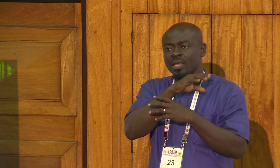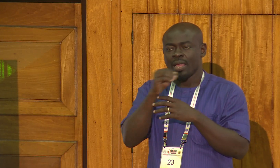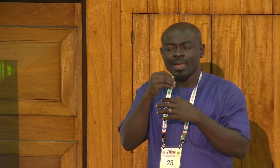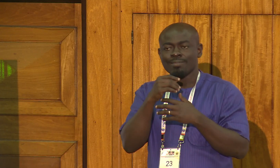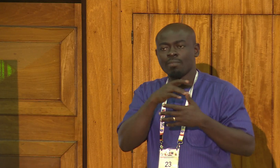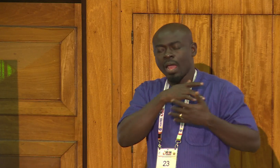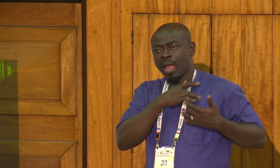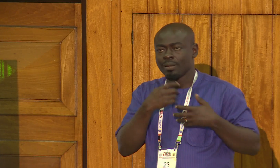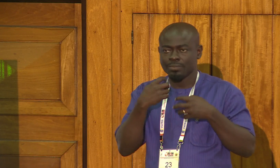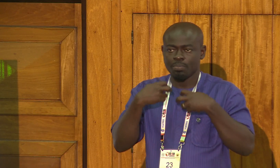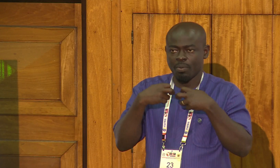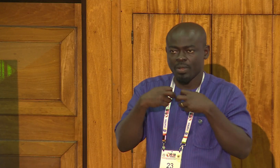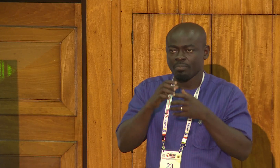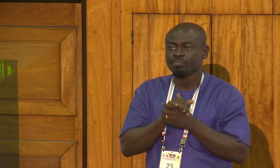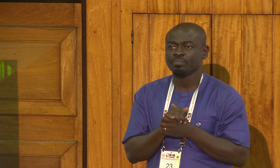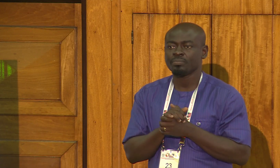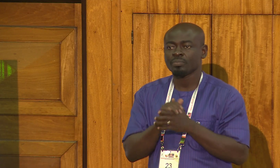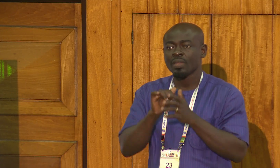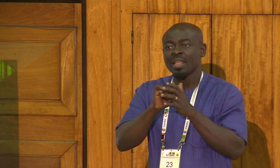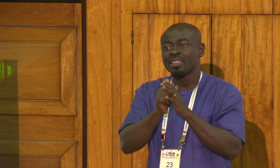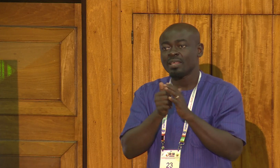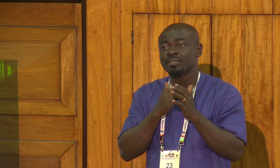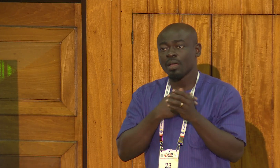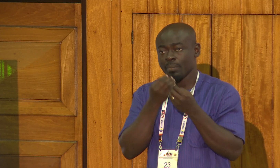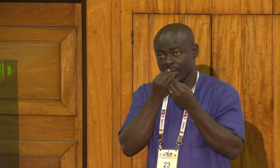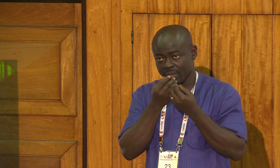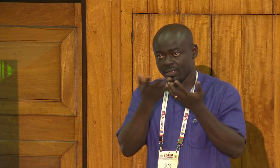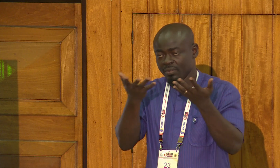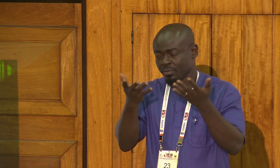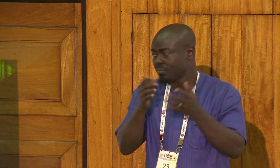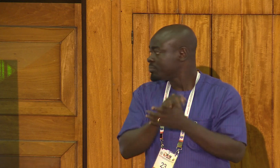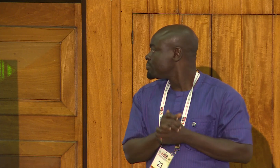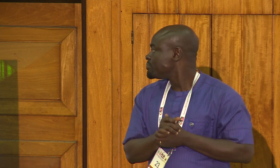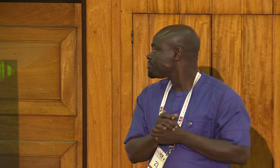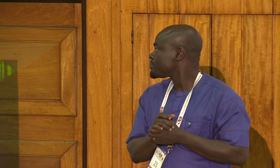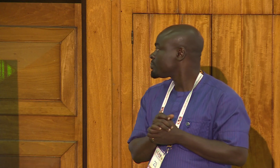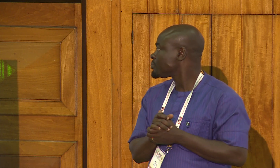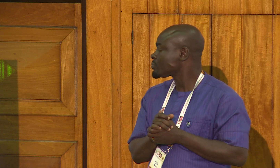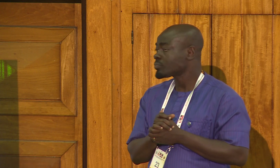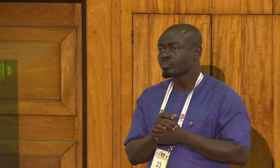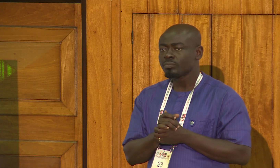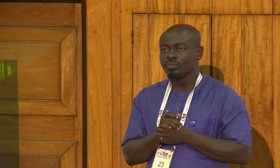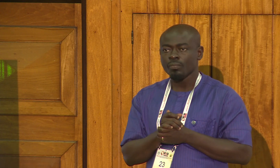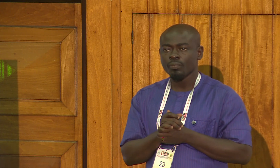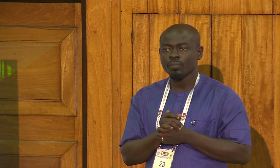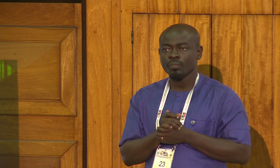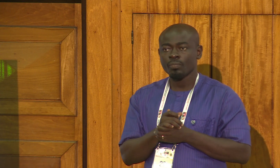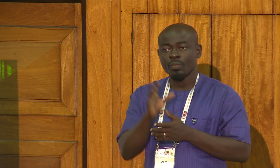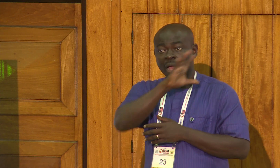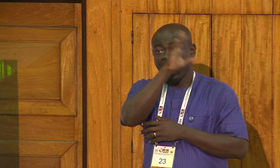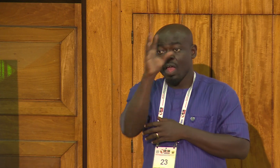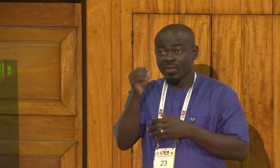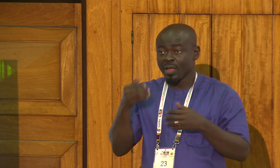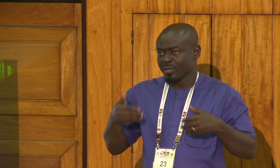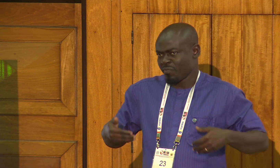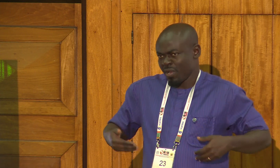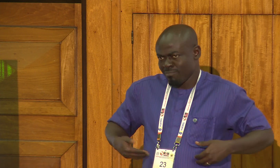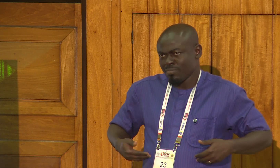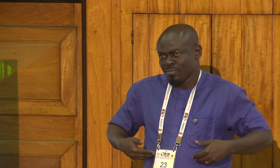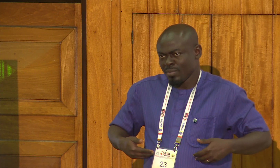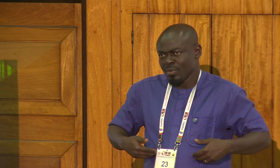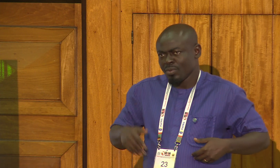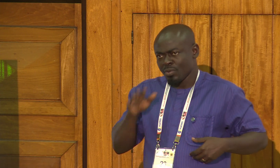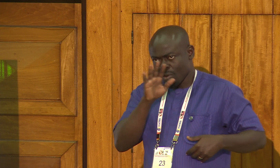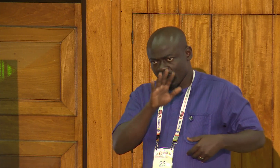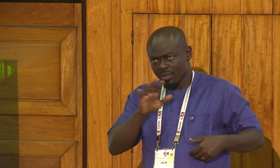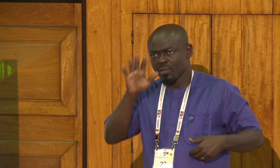conditions. These are my disclosures. So Africa, we are a young continent,